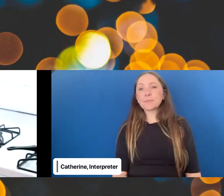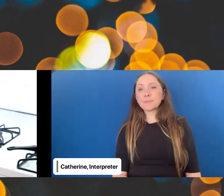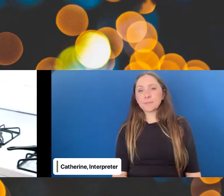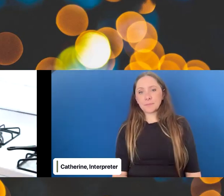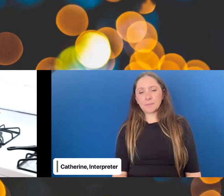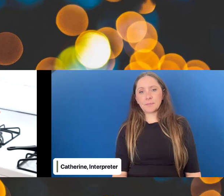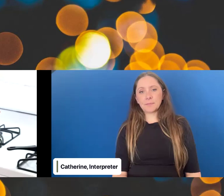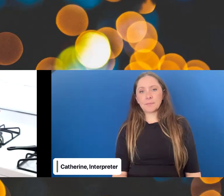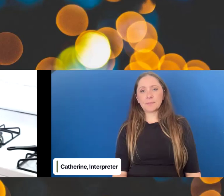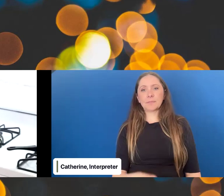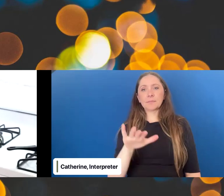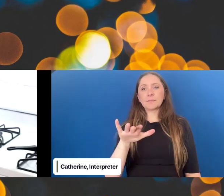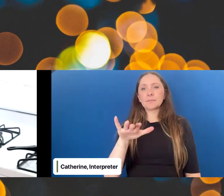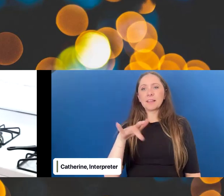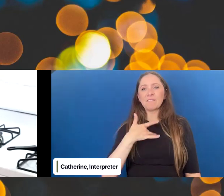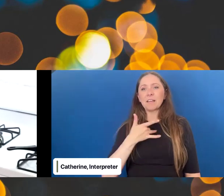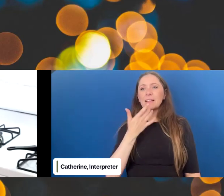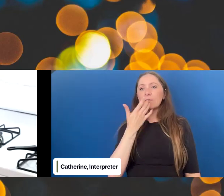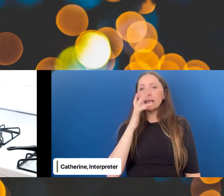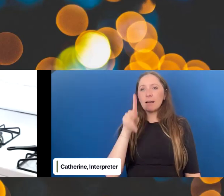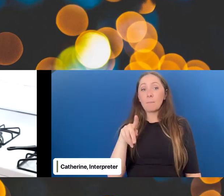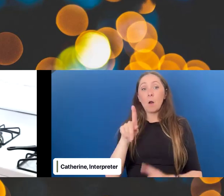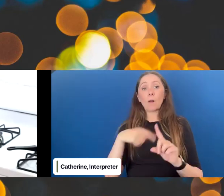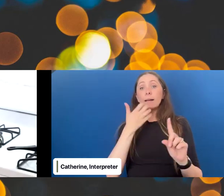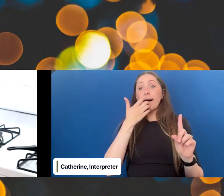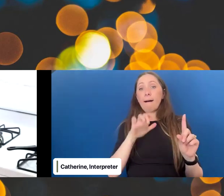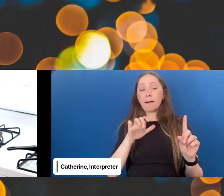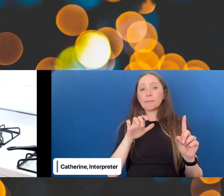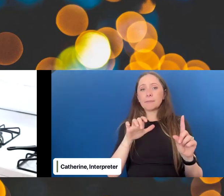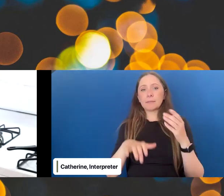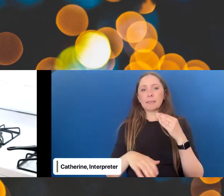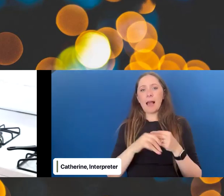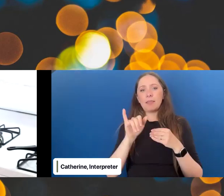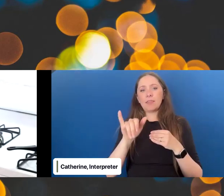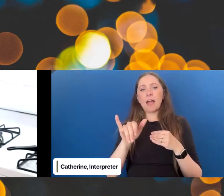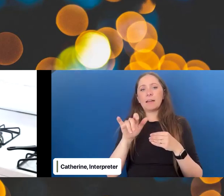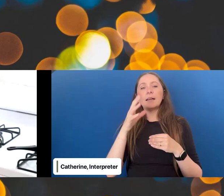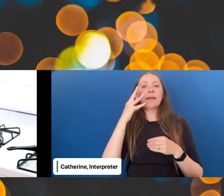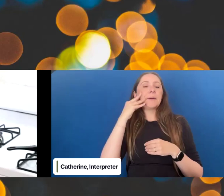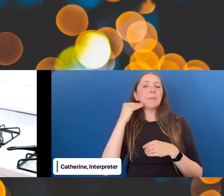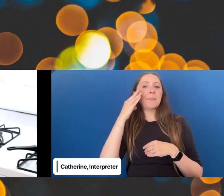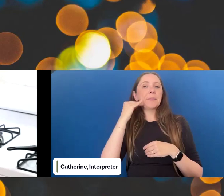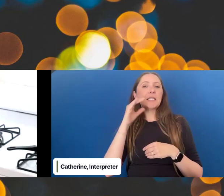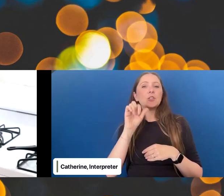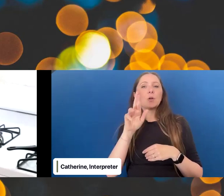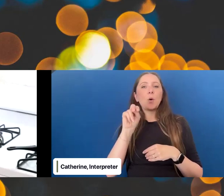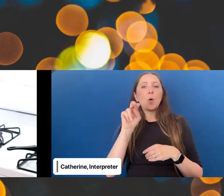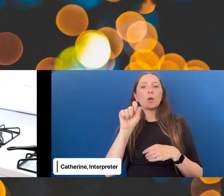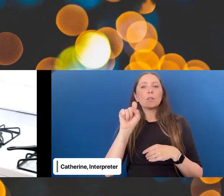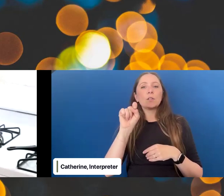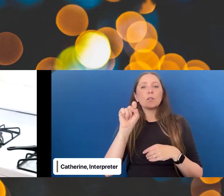Okay, let that heat up for a second. Once it's hot, we're going to add this peach cornstarchy mixture to